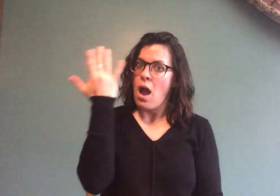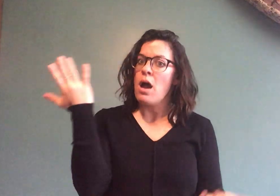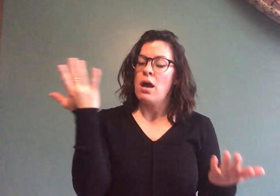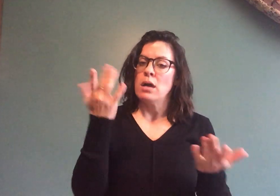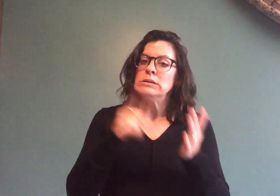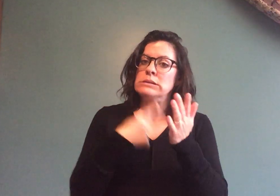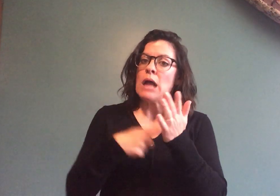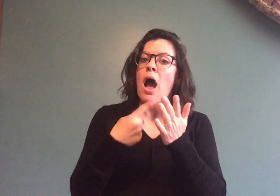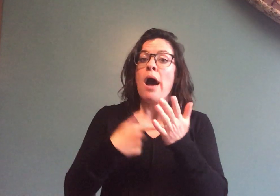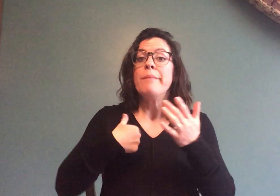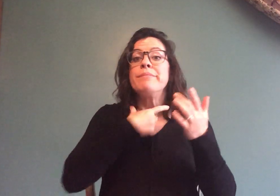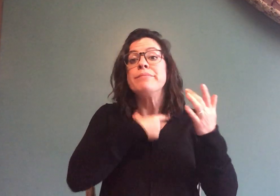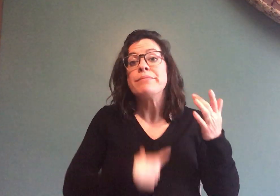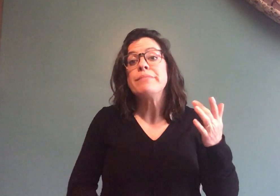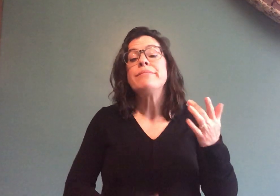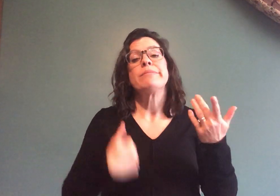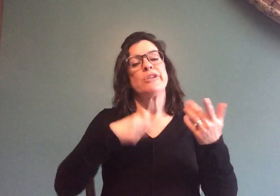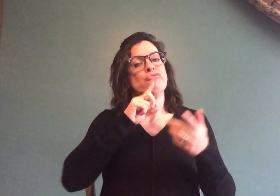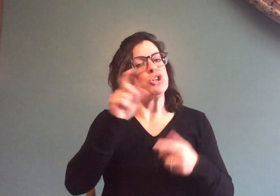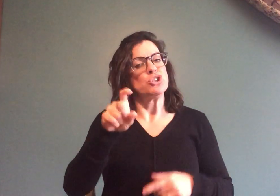you get caught in something,